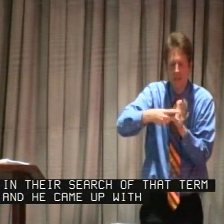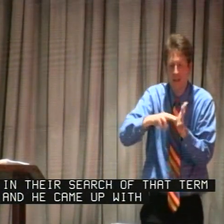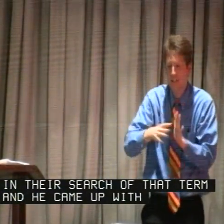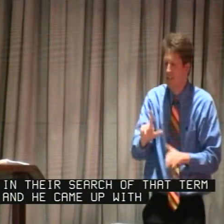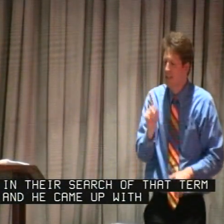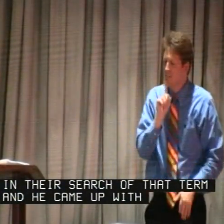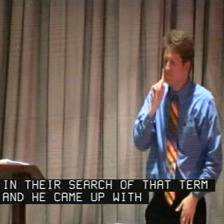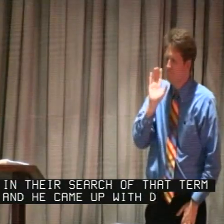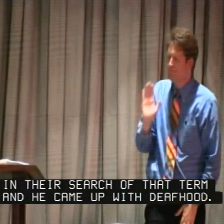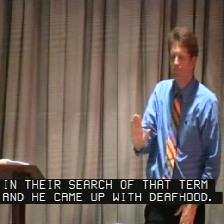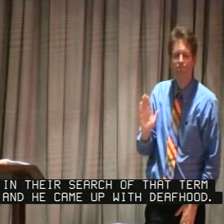very positive.